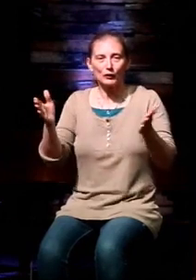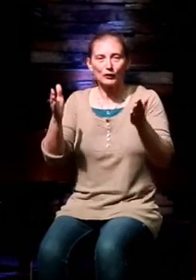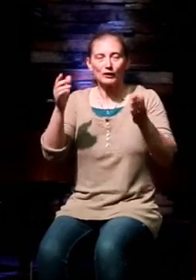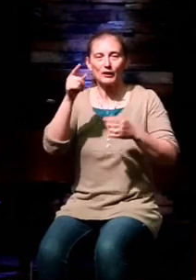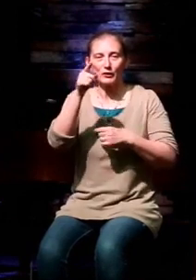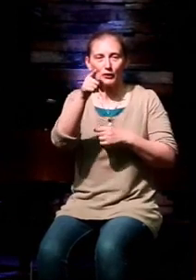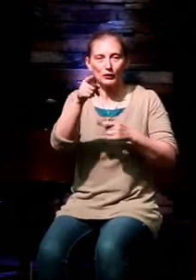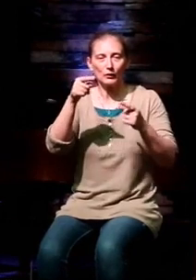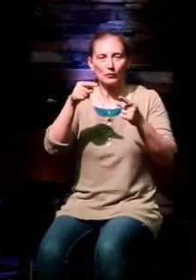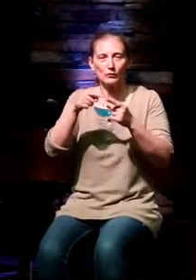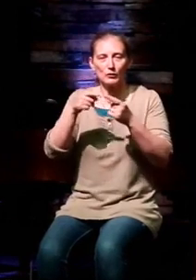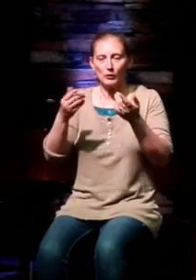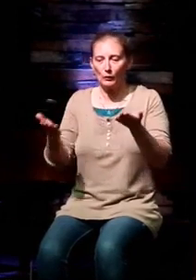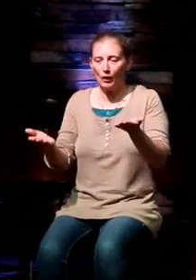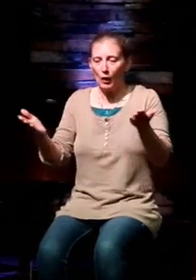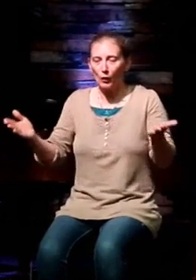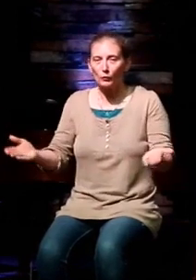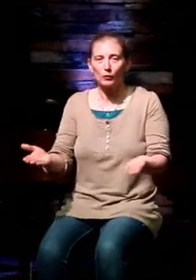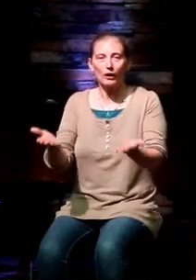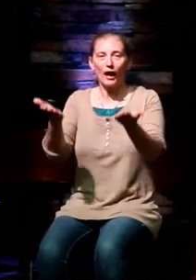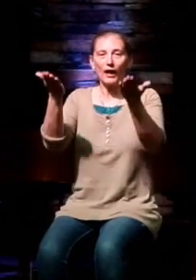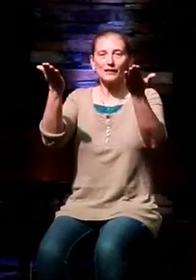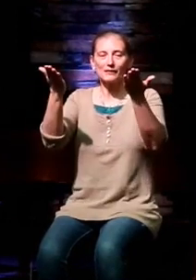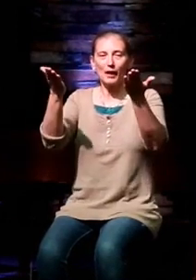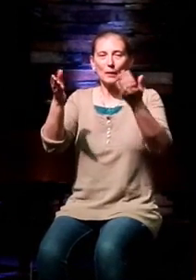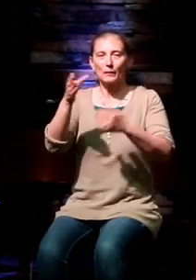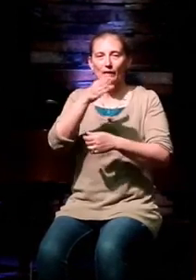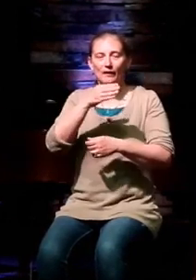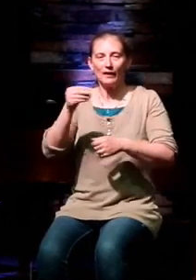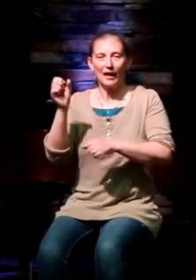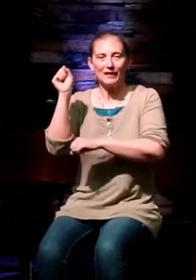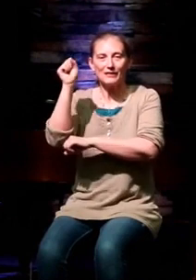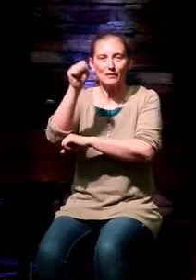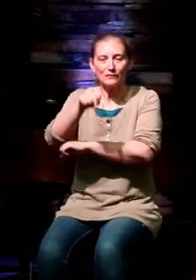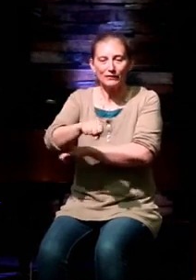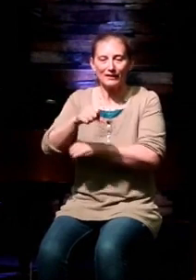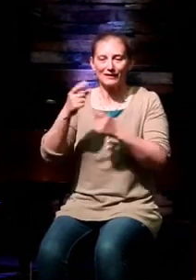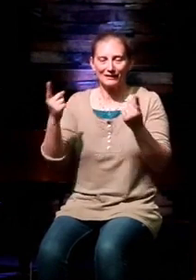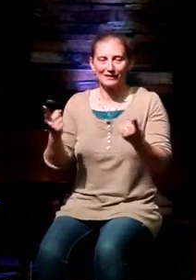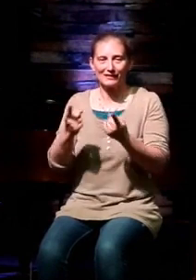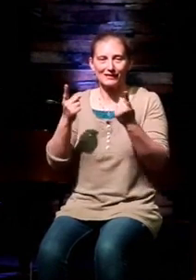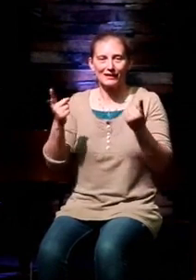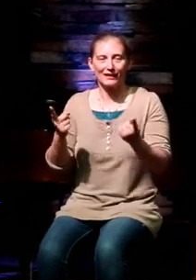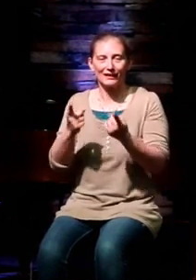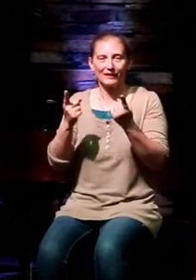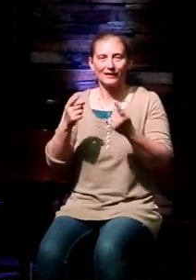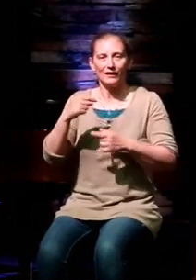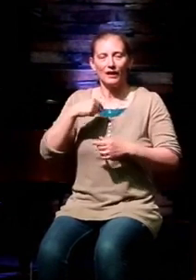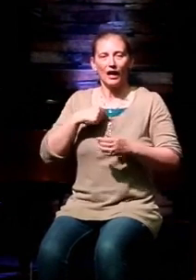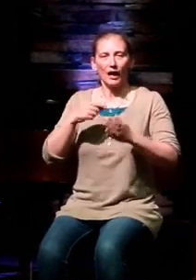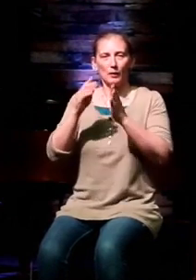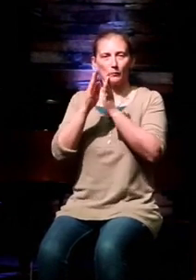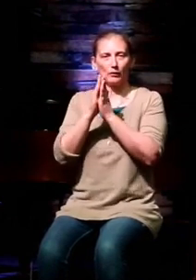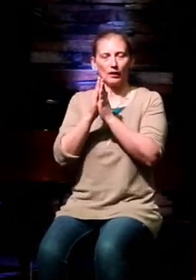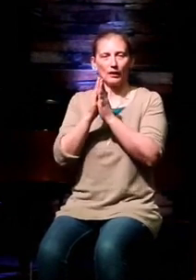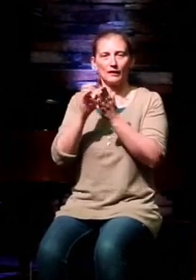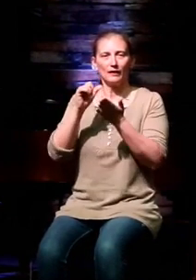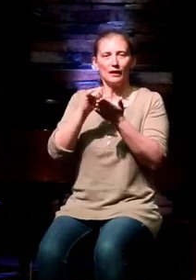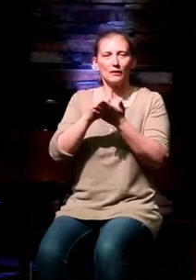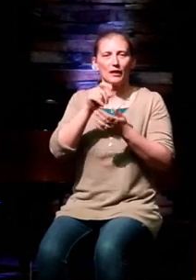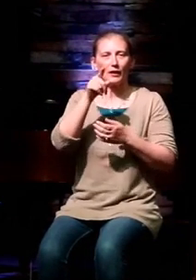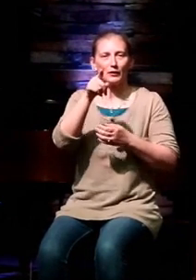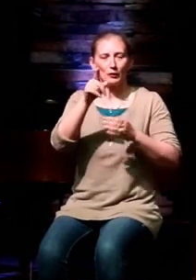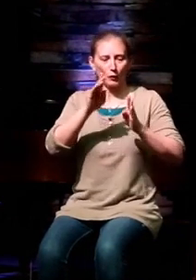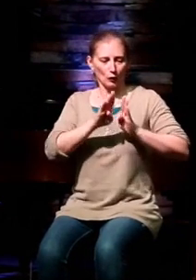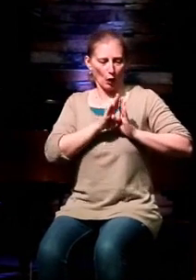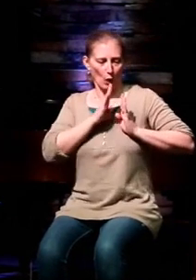and dwelling in the midst of your life, wanting to move in a greater measure. I'm just praying today that you'll open your heart wide open and say,